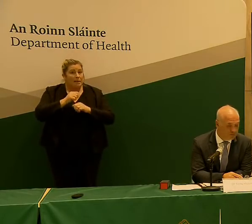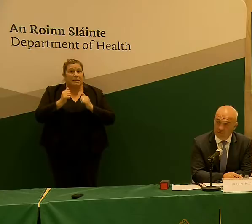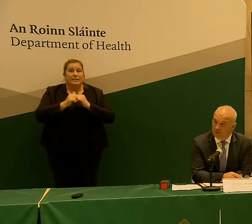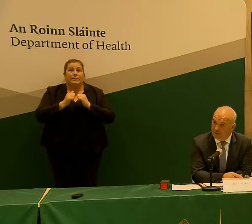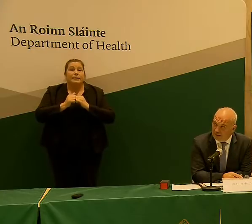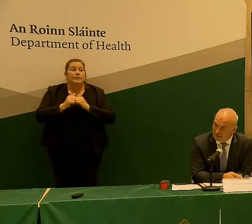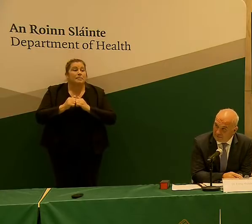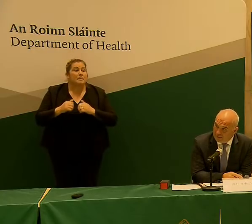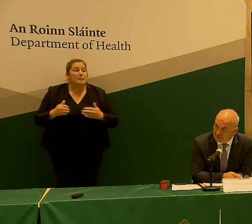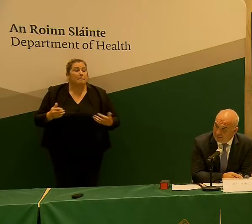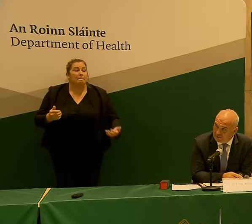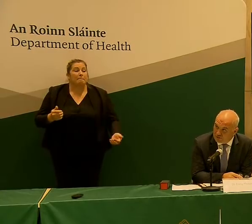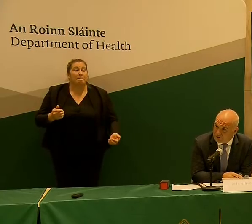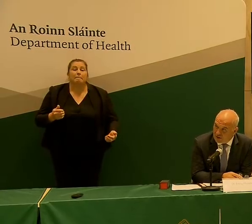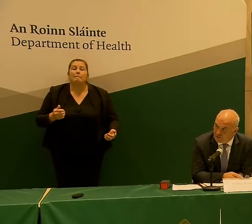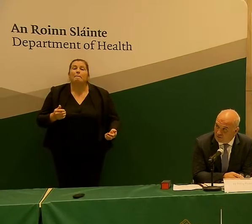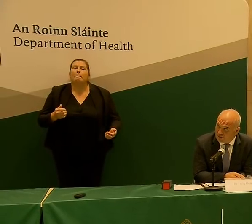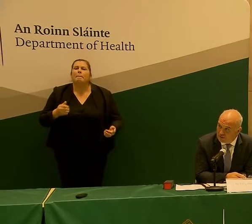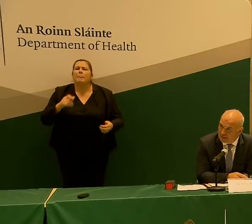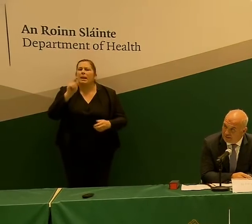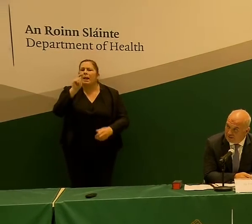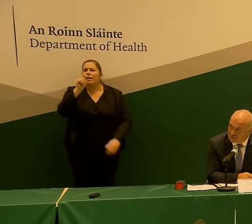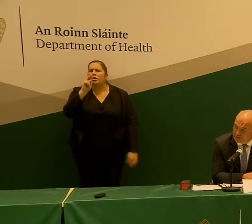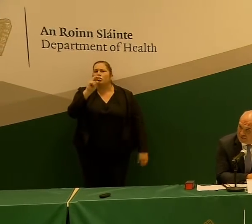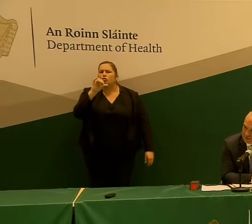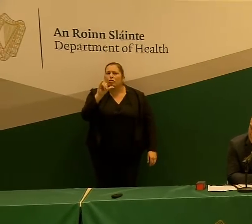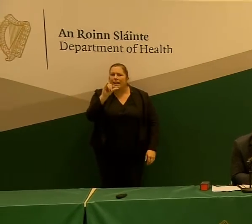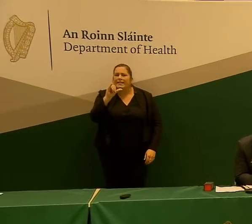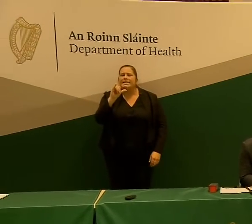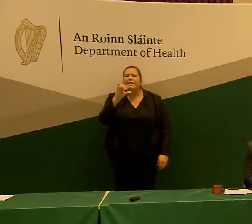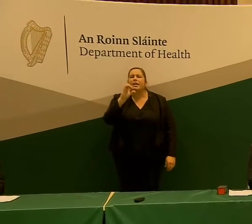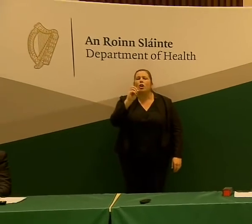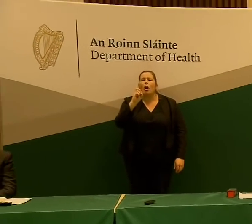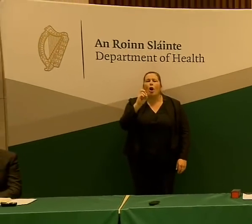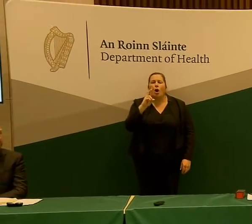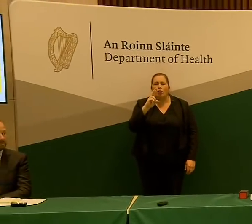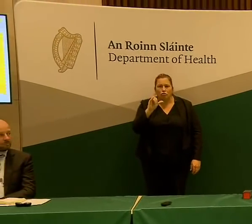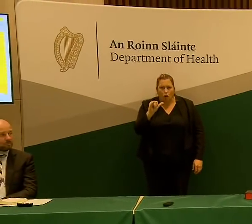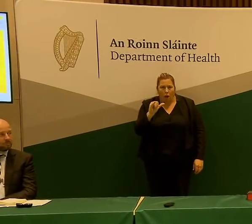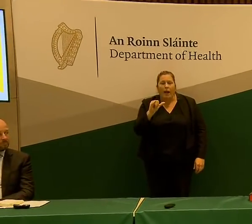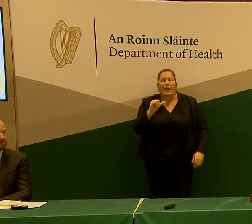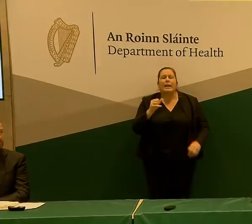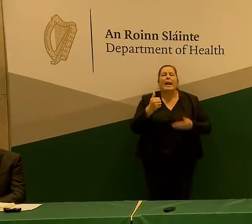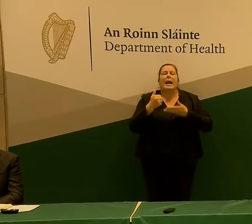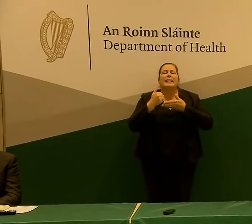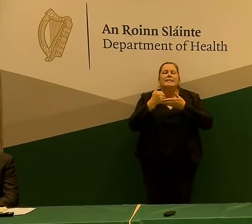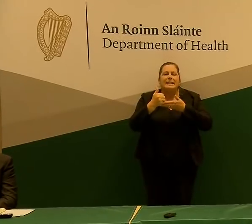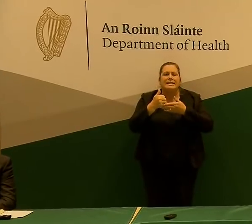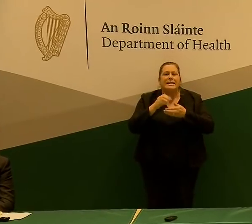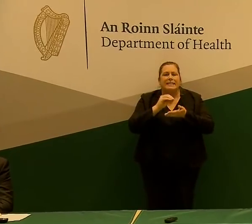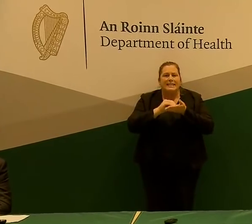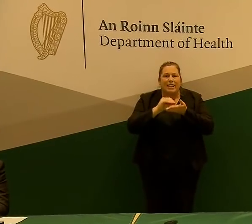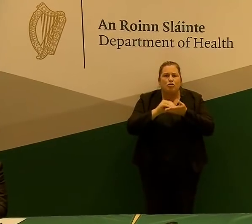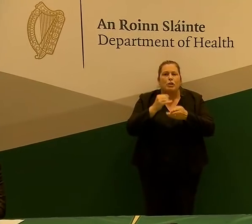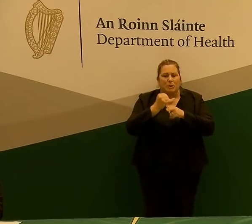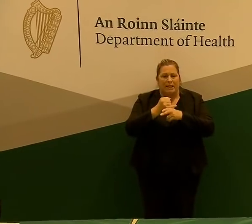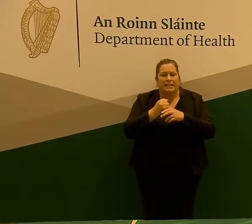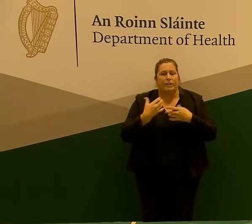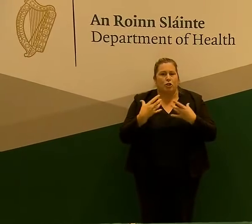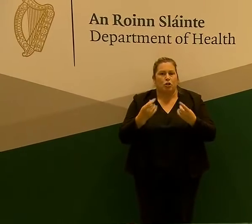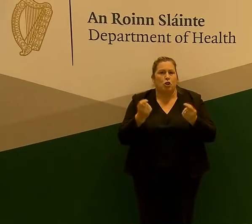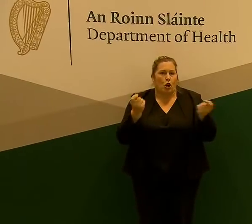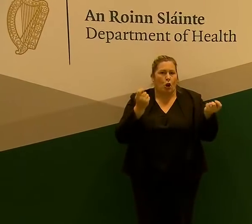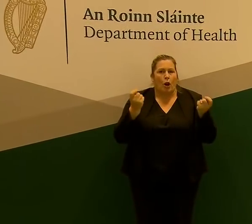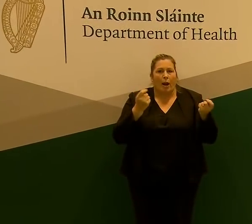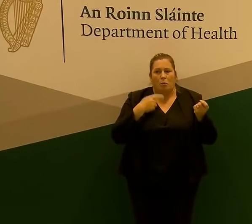Yes. So it was Tracy Conroy, Assistant Secretary here in the department, was in the chair, and she and I both met the minister to brief him on the